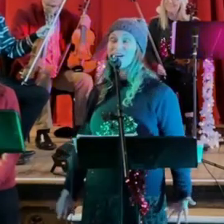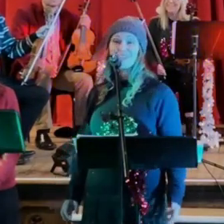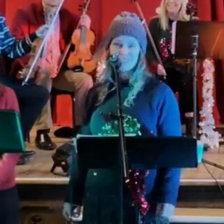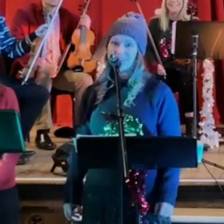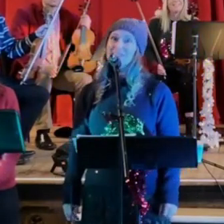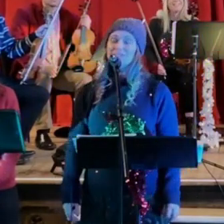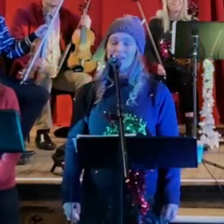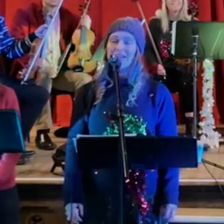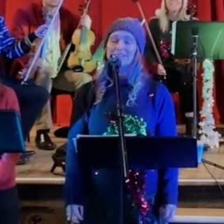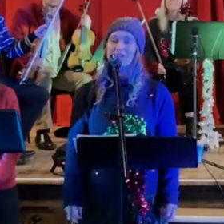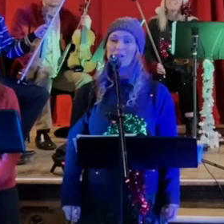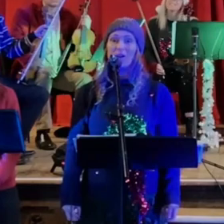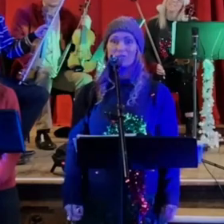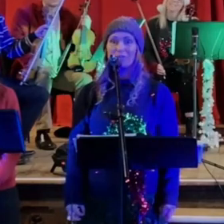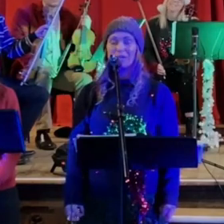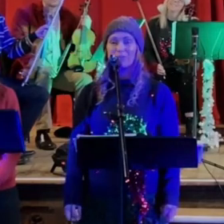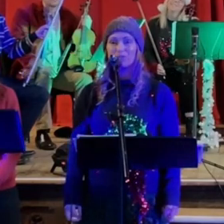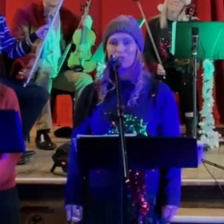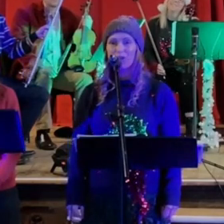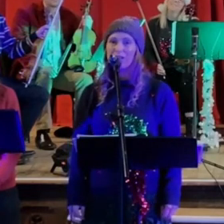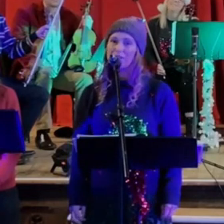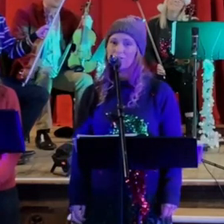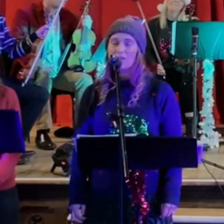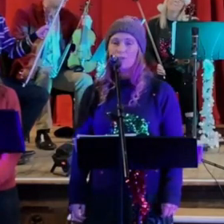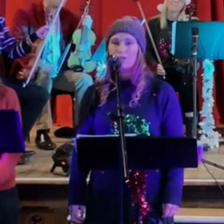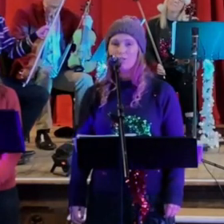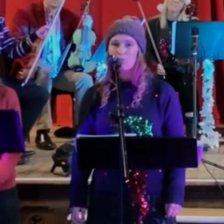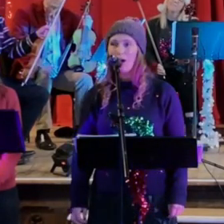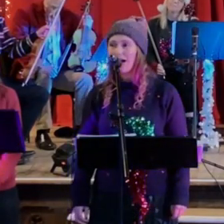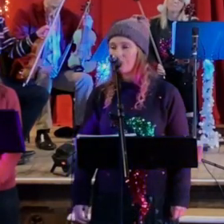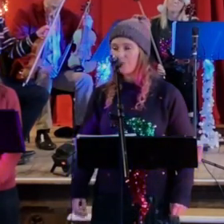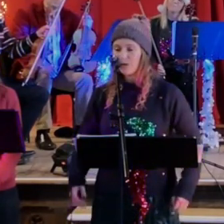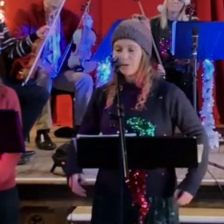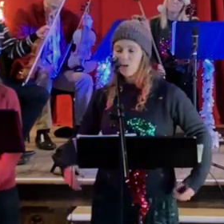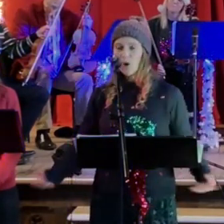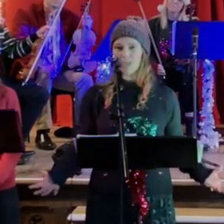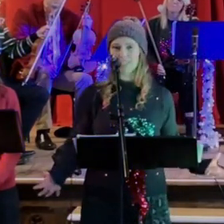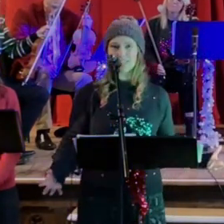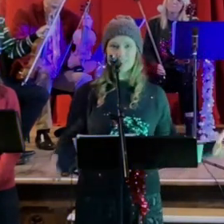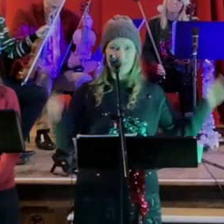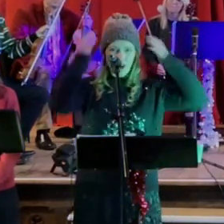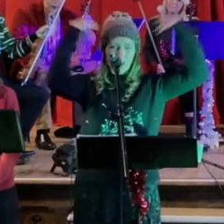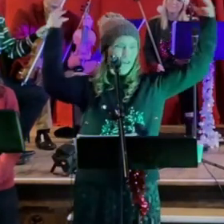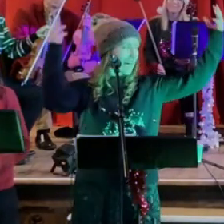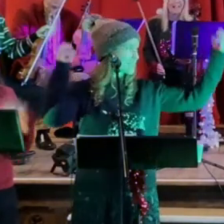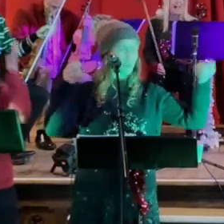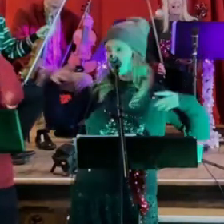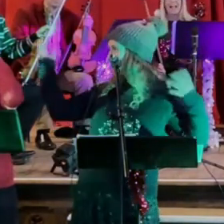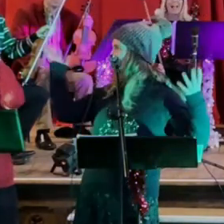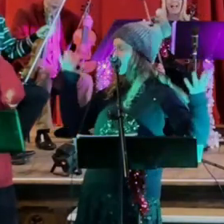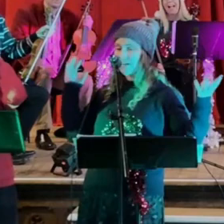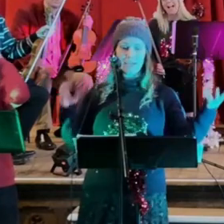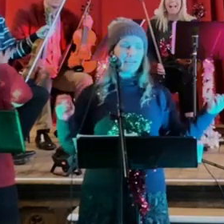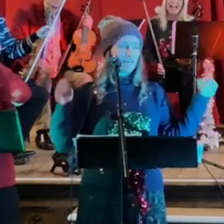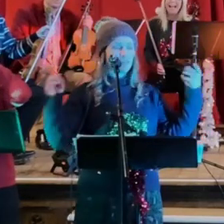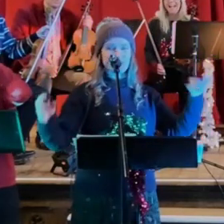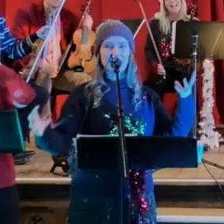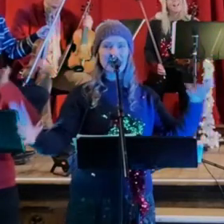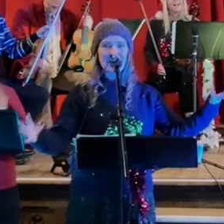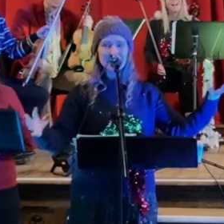hundreds. So yeah, that's a lot of people joining us, which is why we got out all the tinsel, all the hats, the Christmas tree, even the lights.